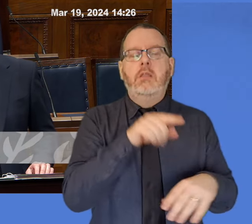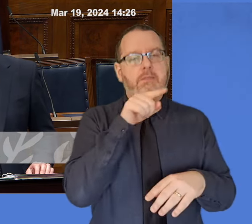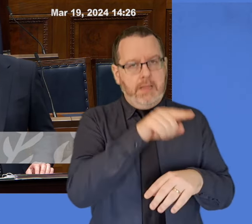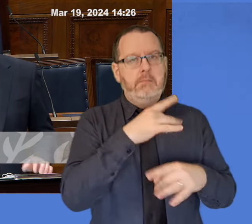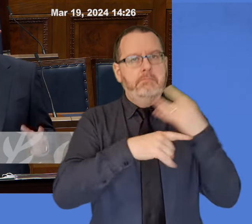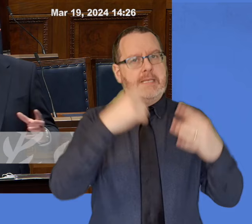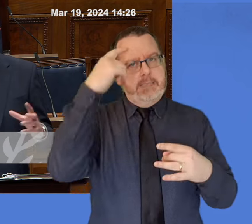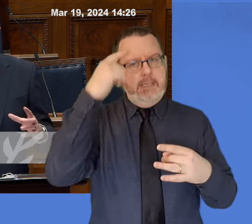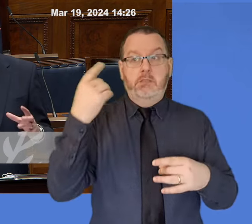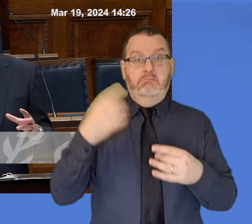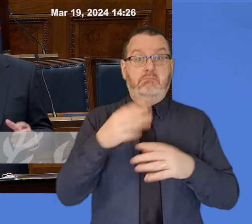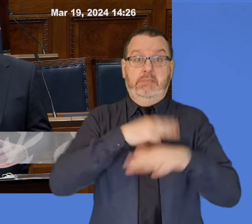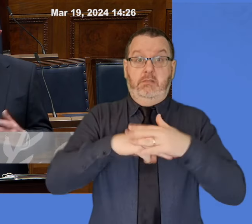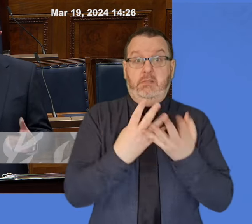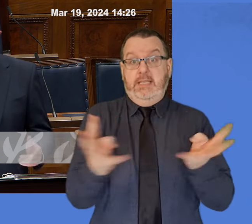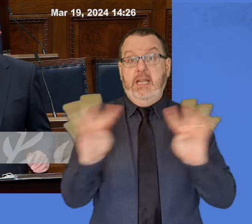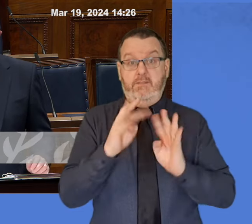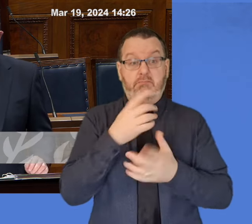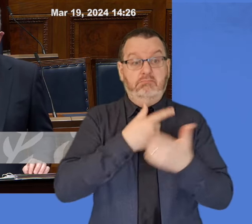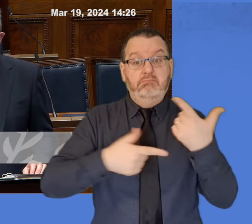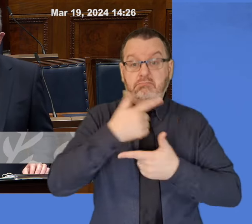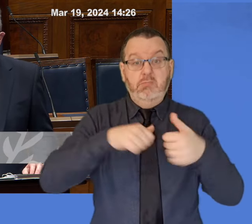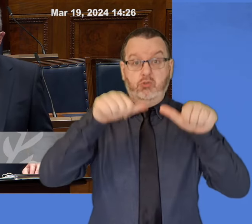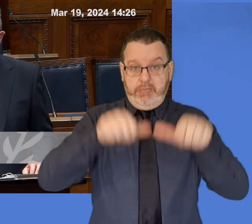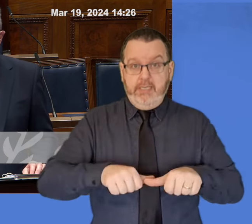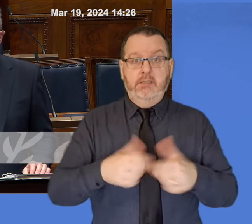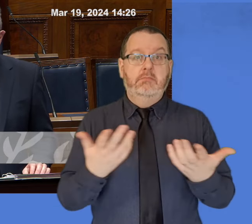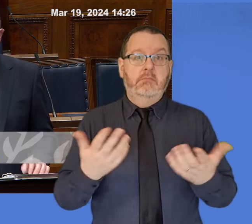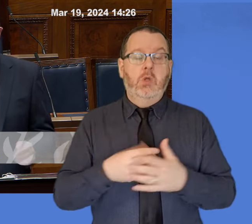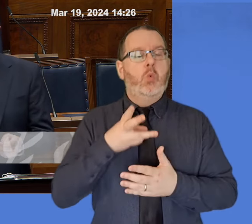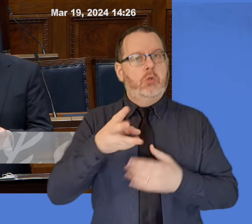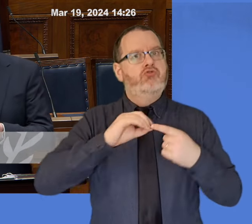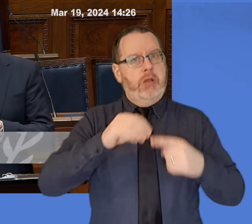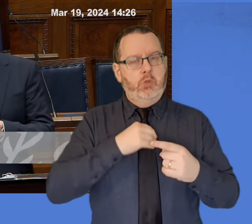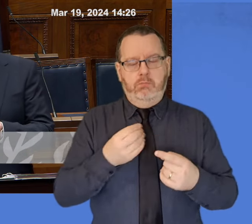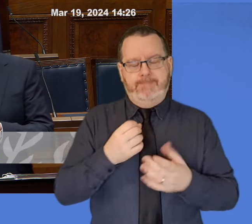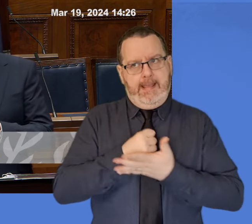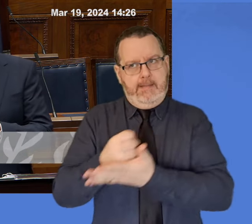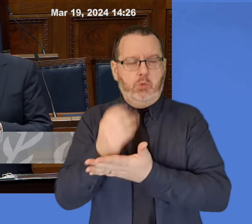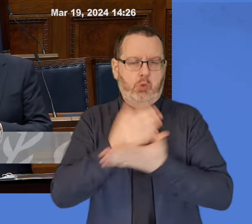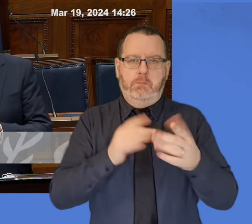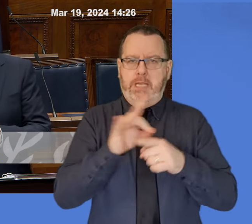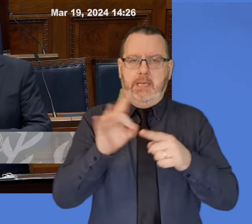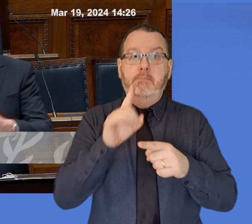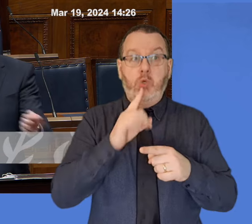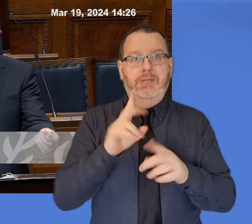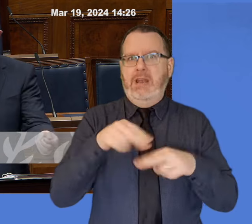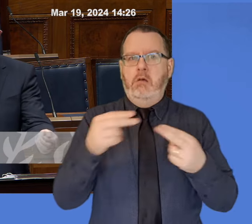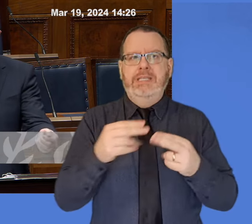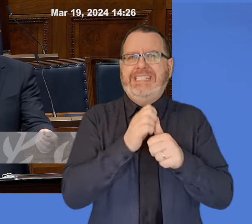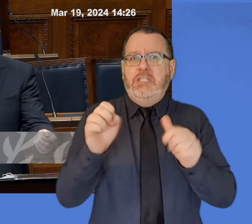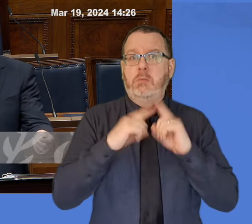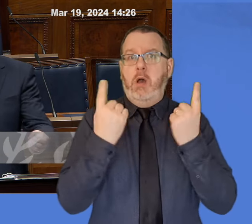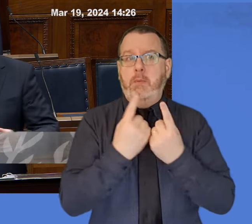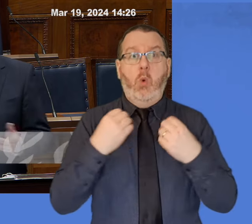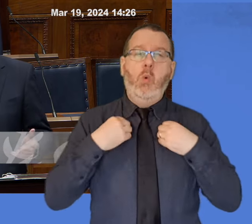been agreed at the executive. We all have an input into this, and we try and do it as quickly as we possibly can, because one department heading off with its solution and another department heading